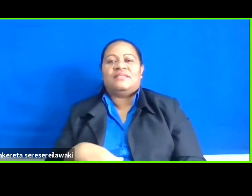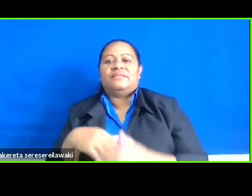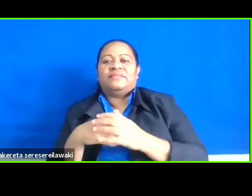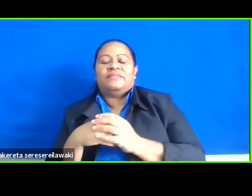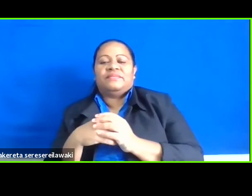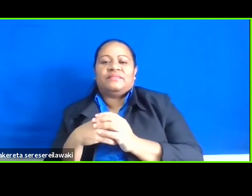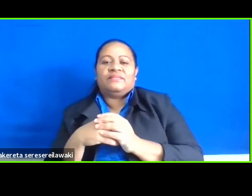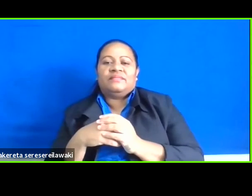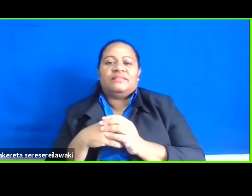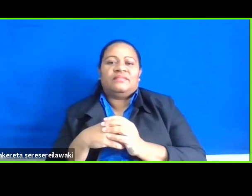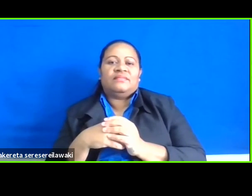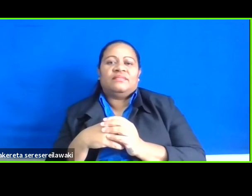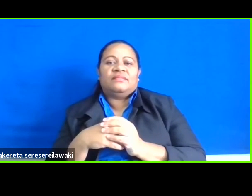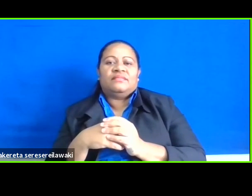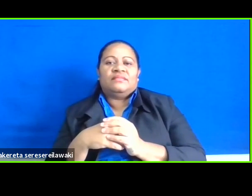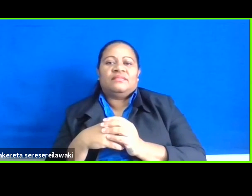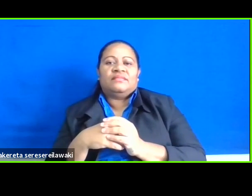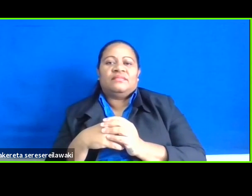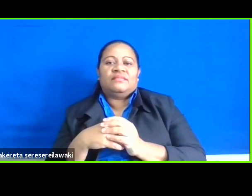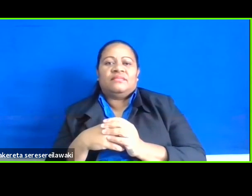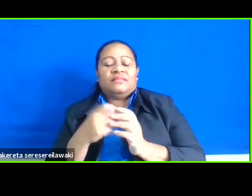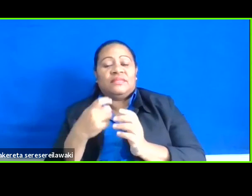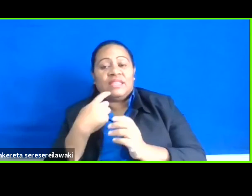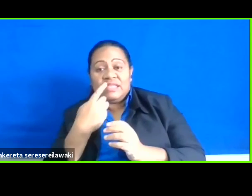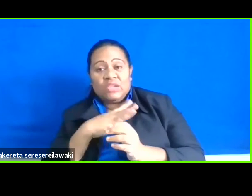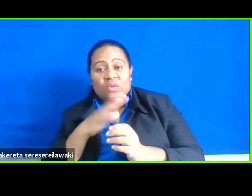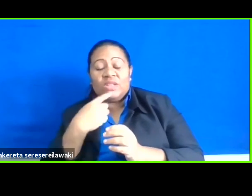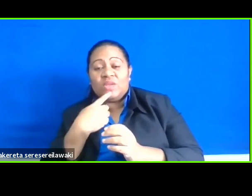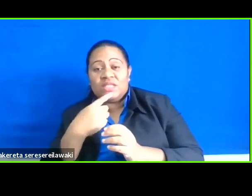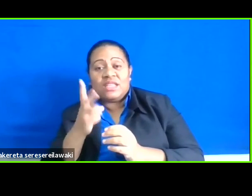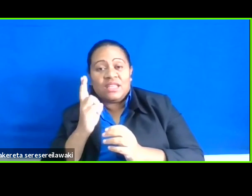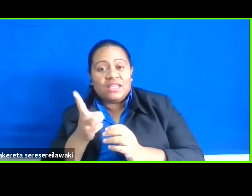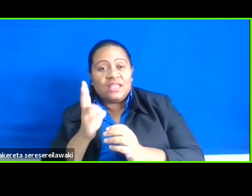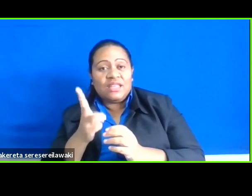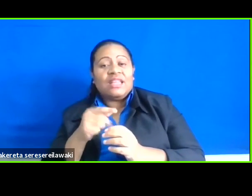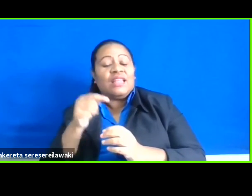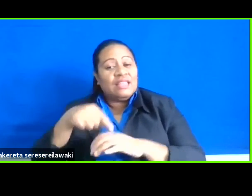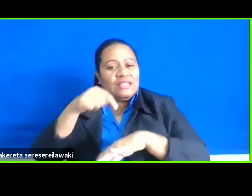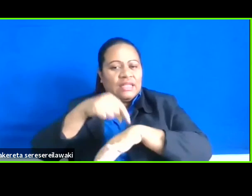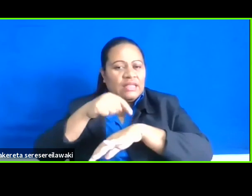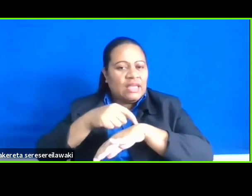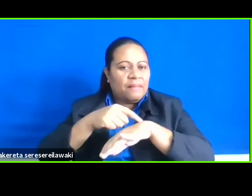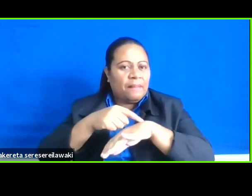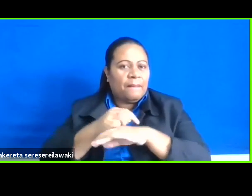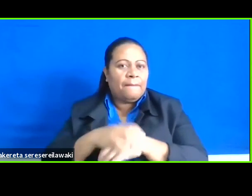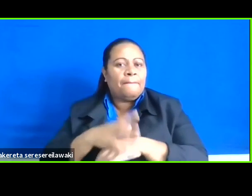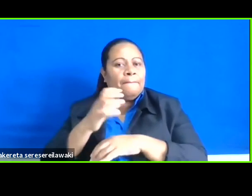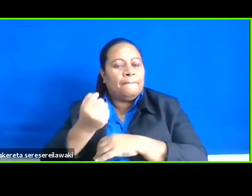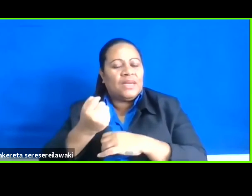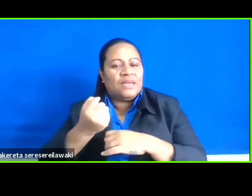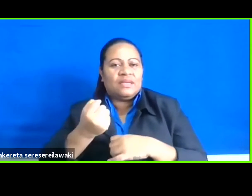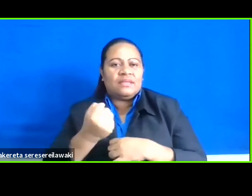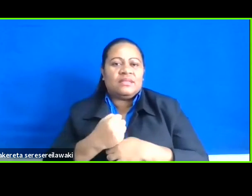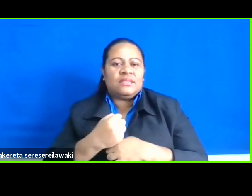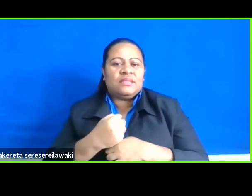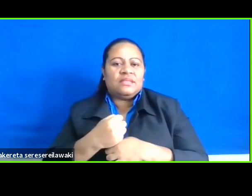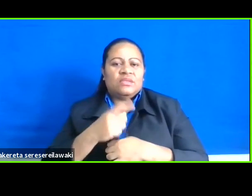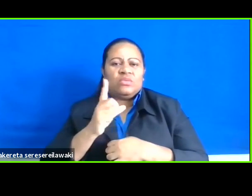i just like to reiterate that you know more than ever this is the time that we must demand climate justice to